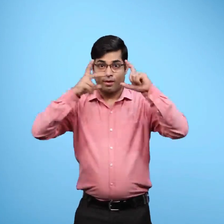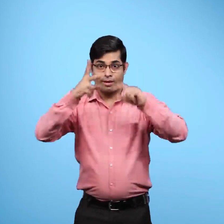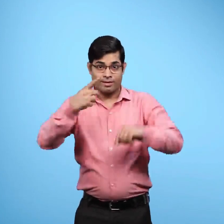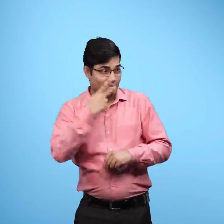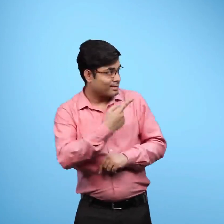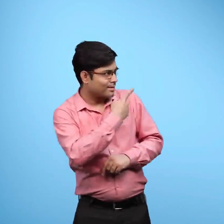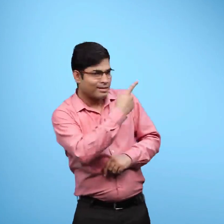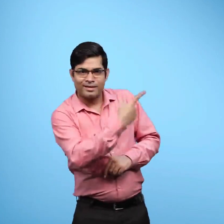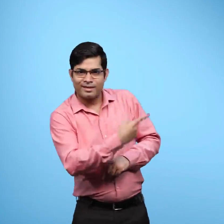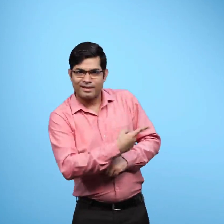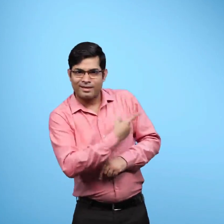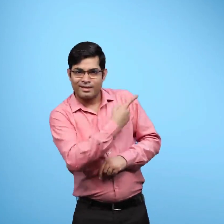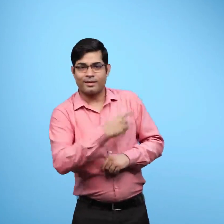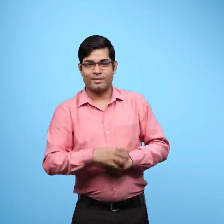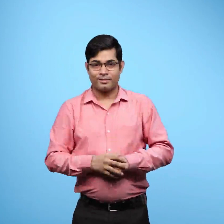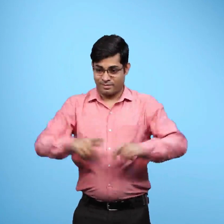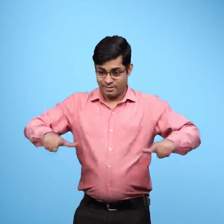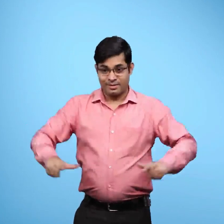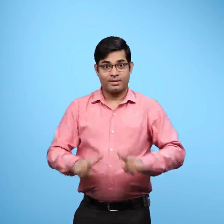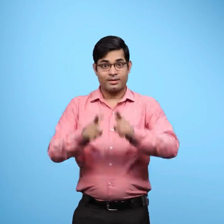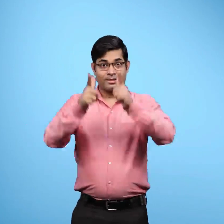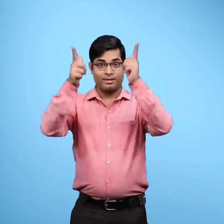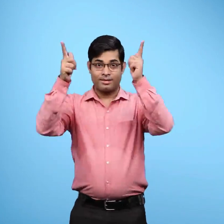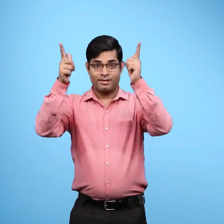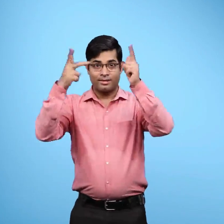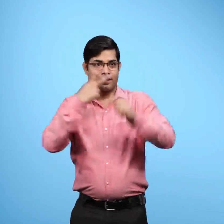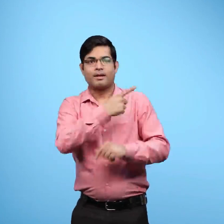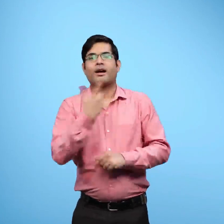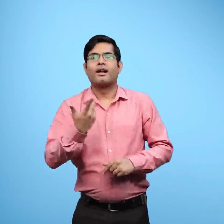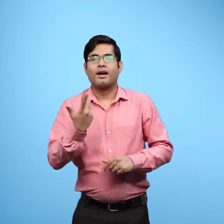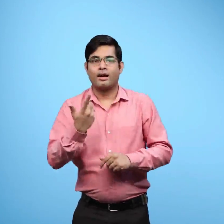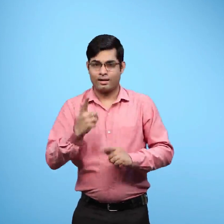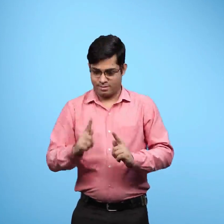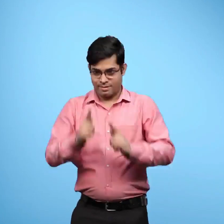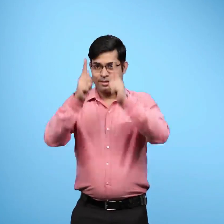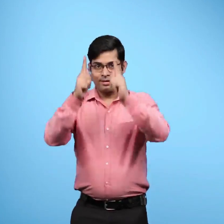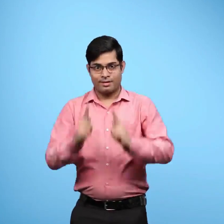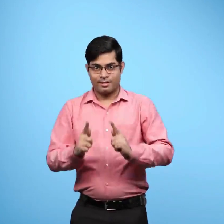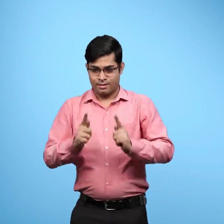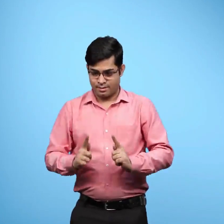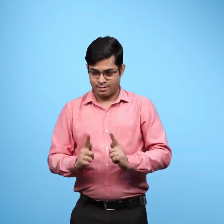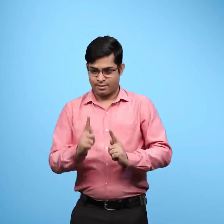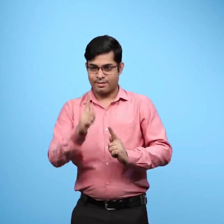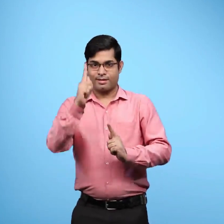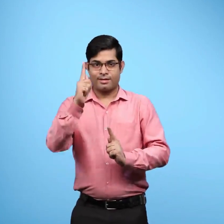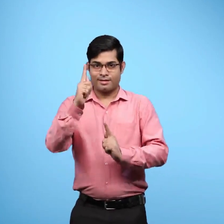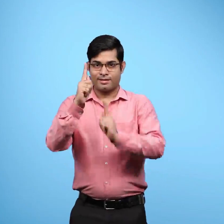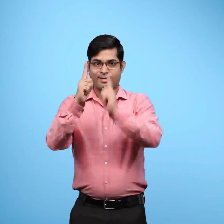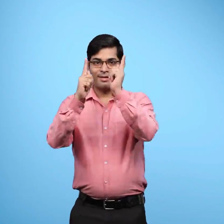Tree in the middle of the picture, which is drawn by 2 slanting lines forming an upside-down